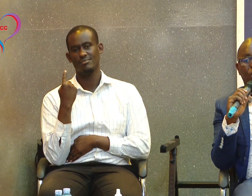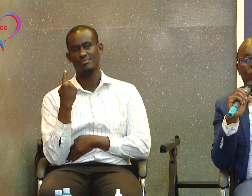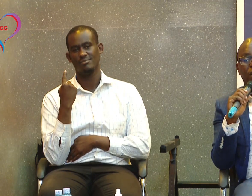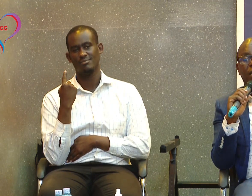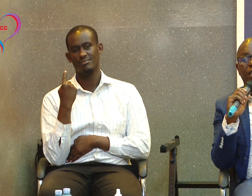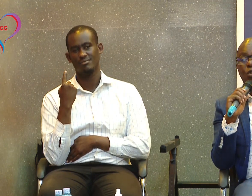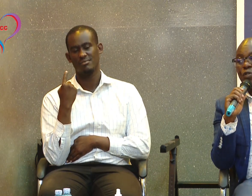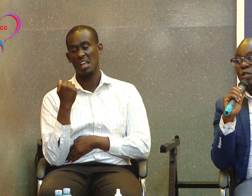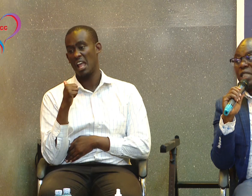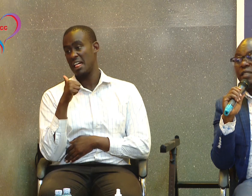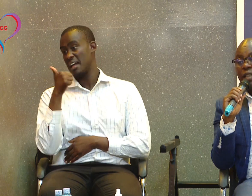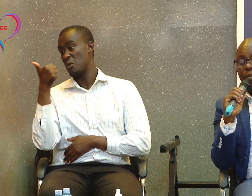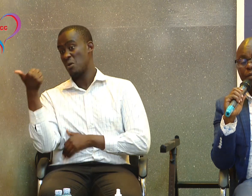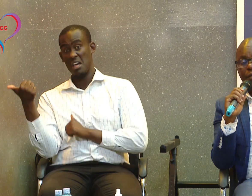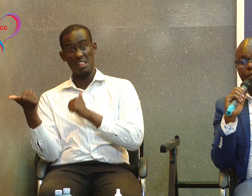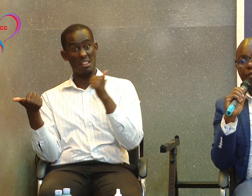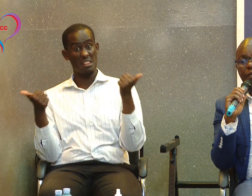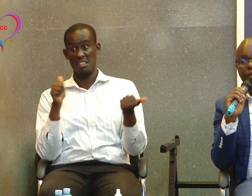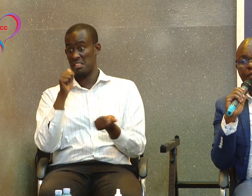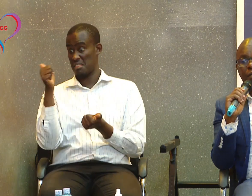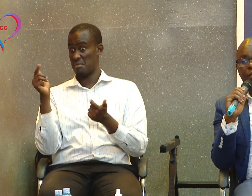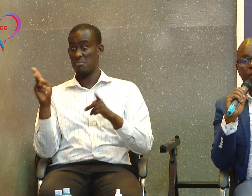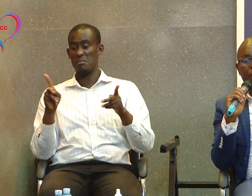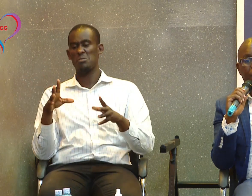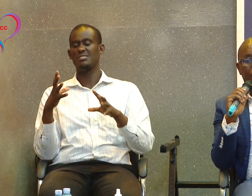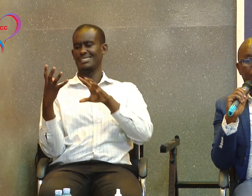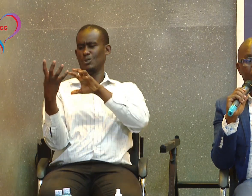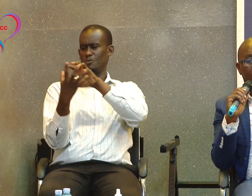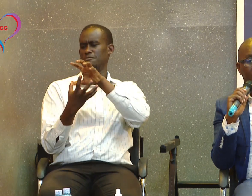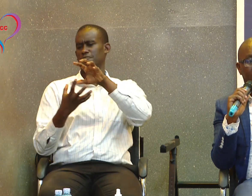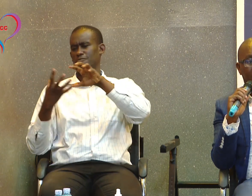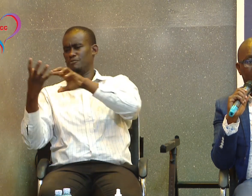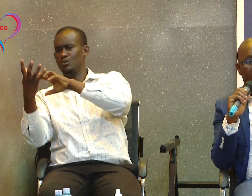The rest of us are just confusing them. If it